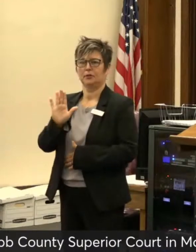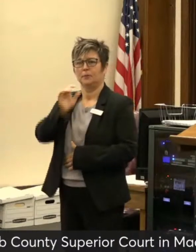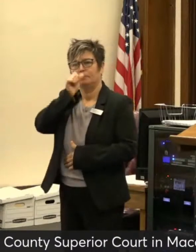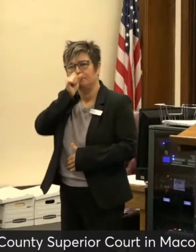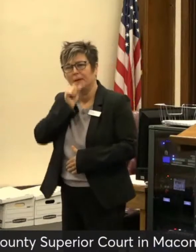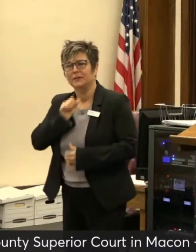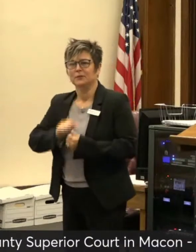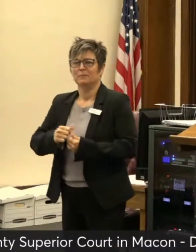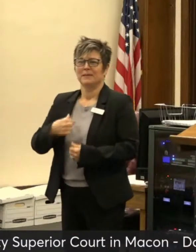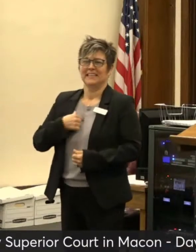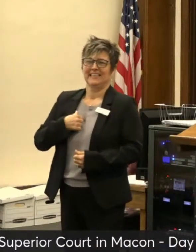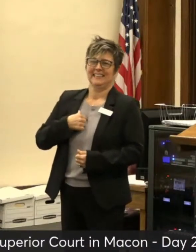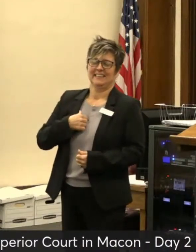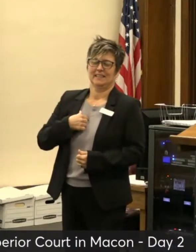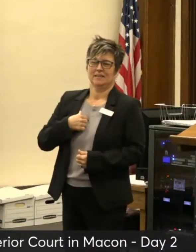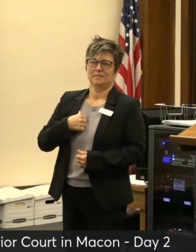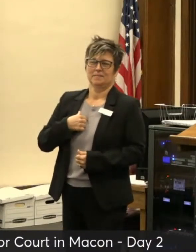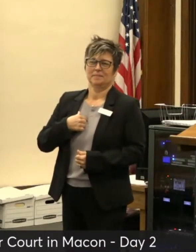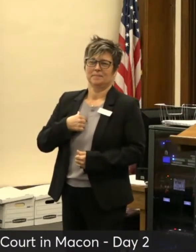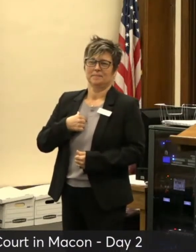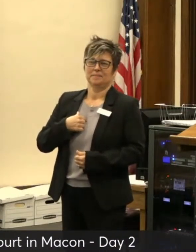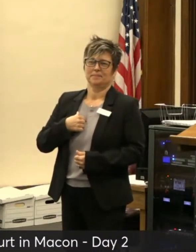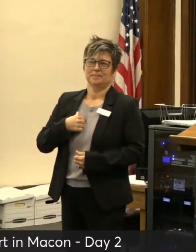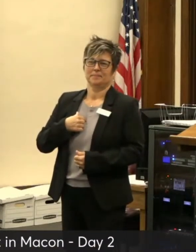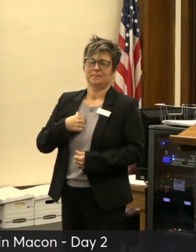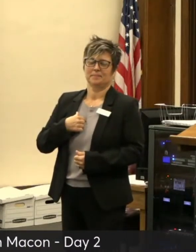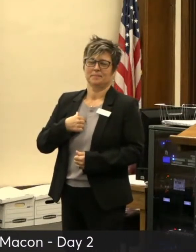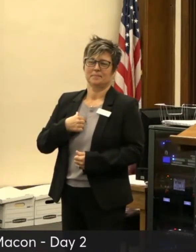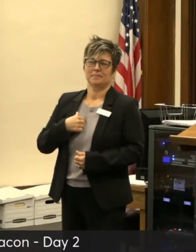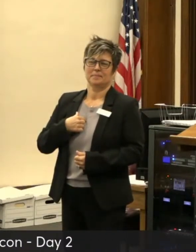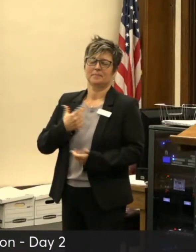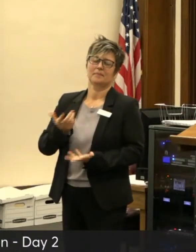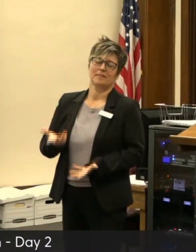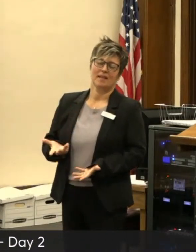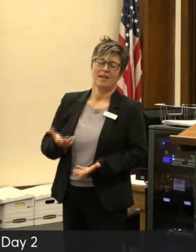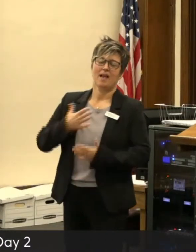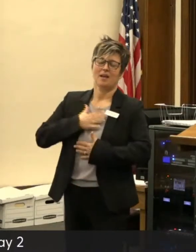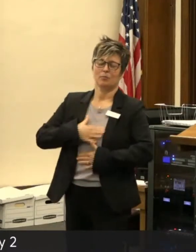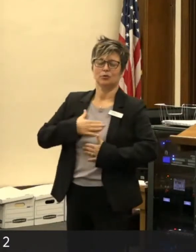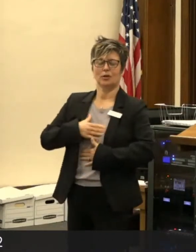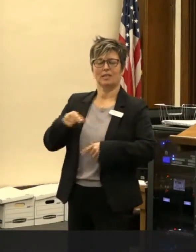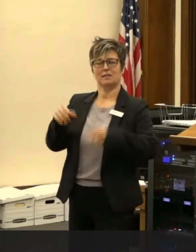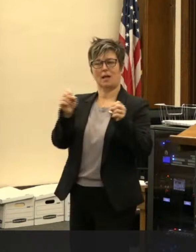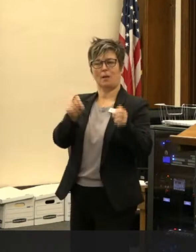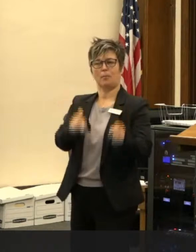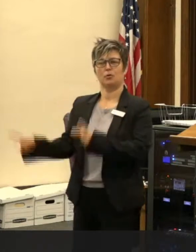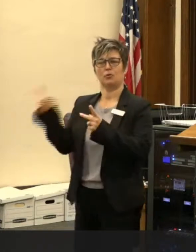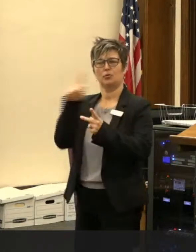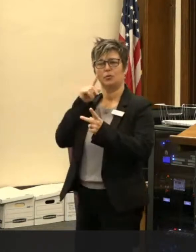patience with me, and I appreciate having the opportunity to be with you.